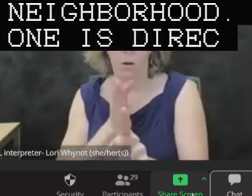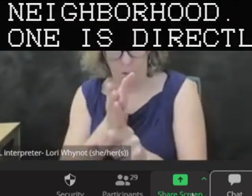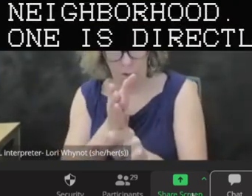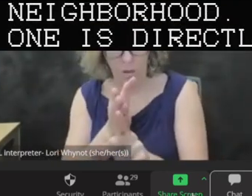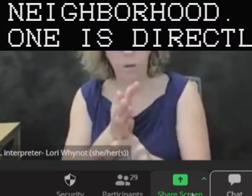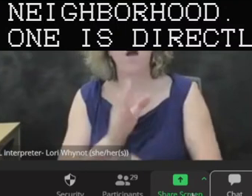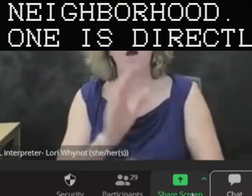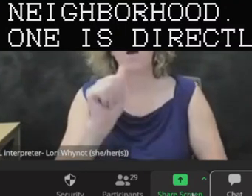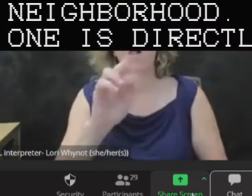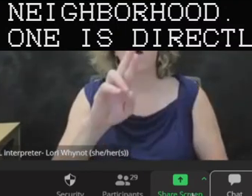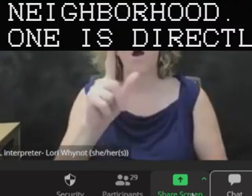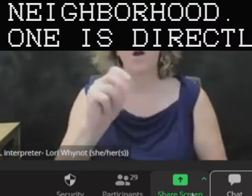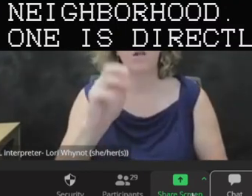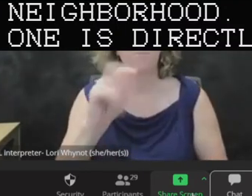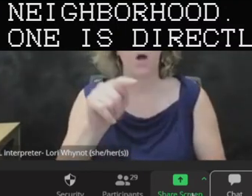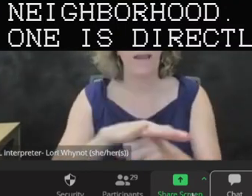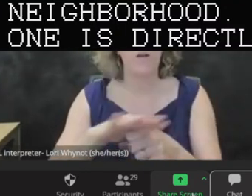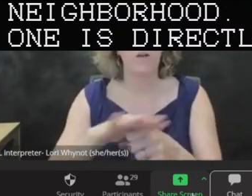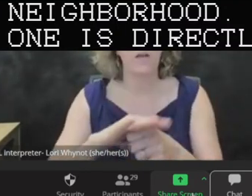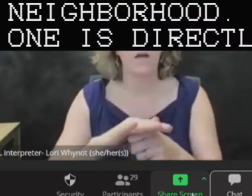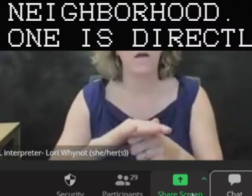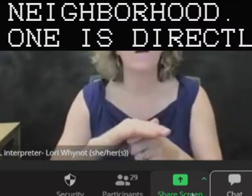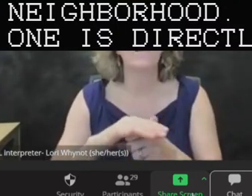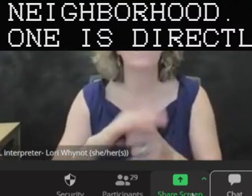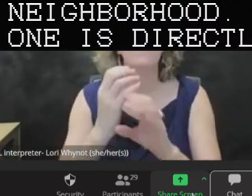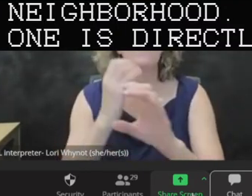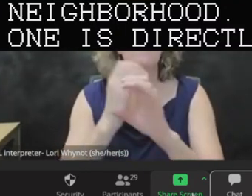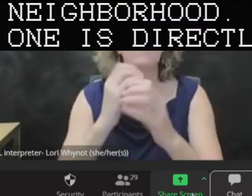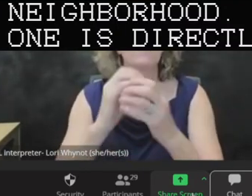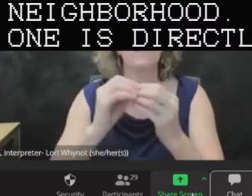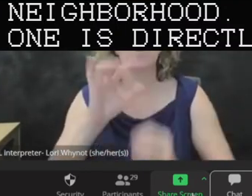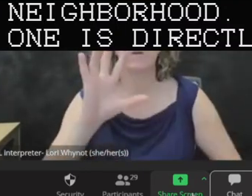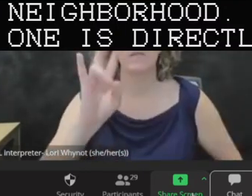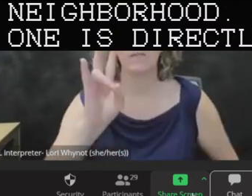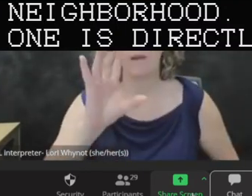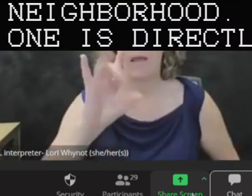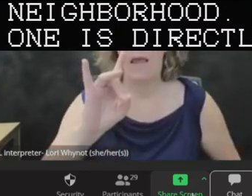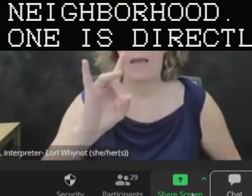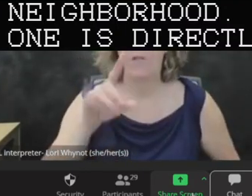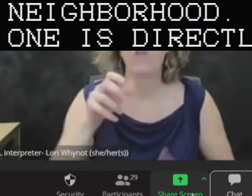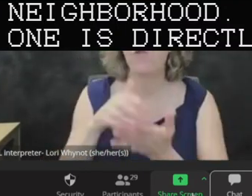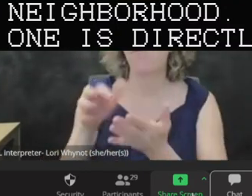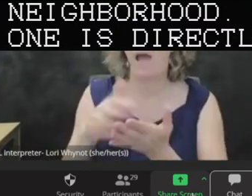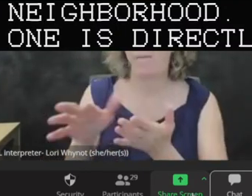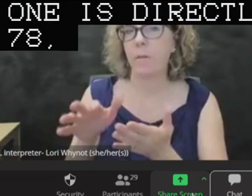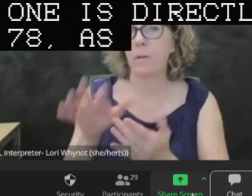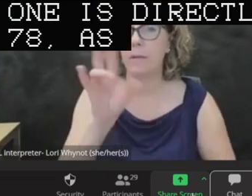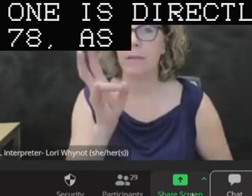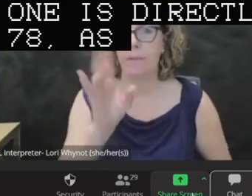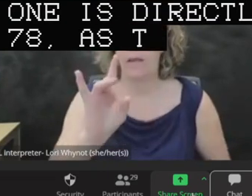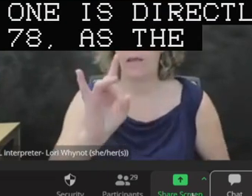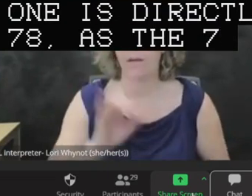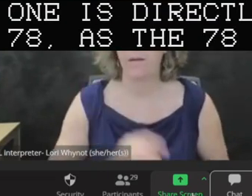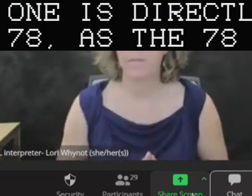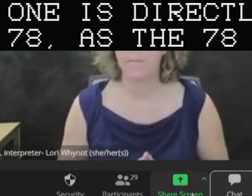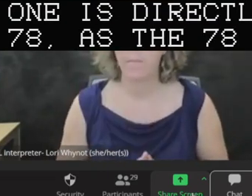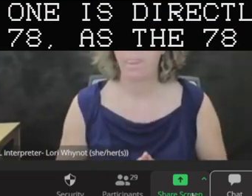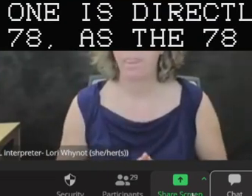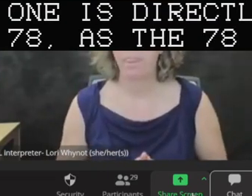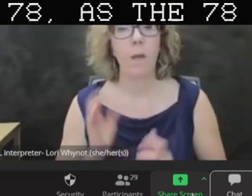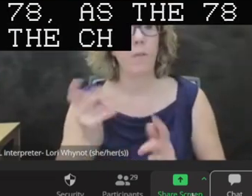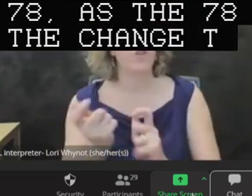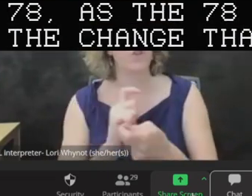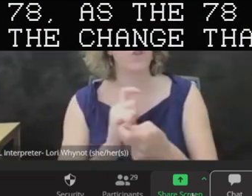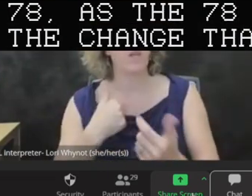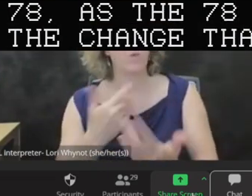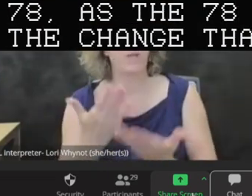78. It's draft called the 78 as the 78 is today. The change that we would actually put,